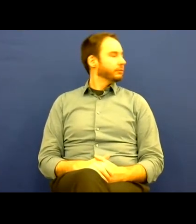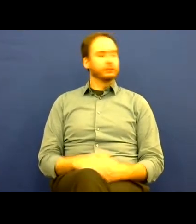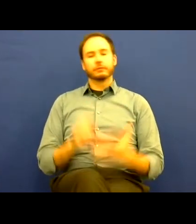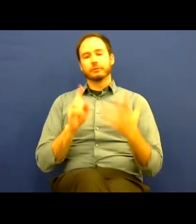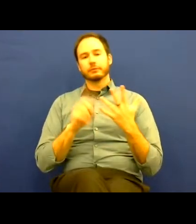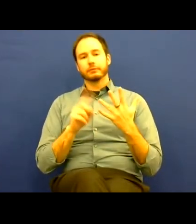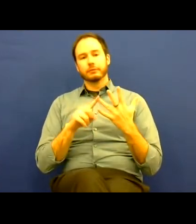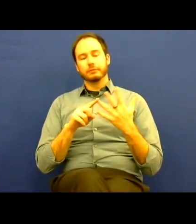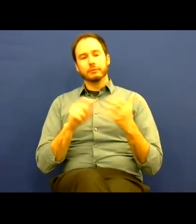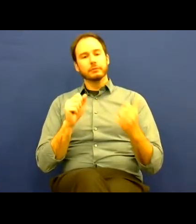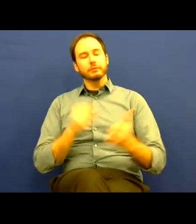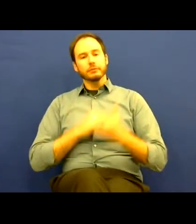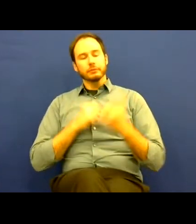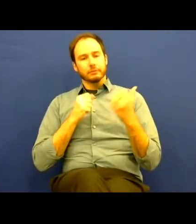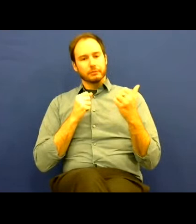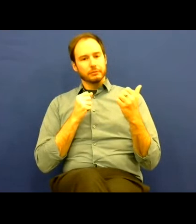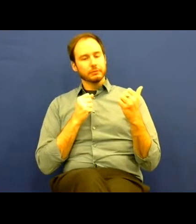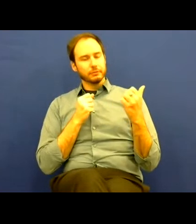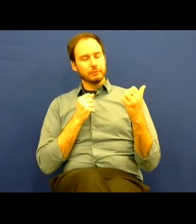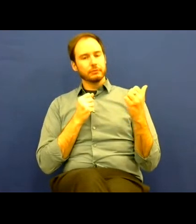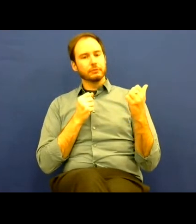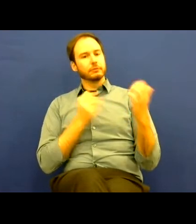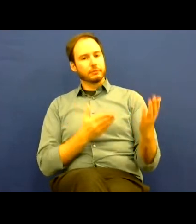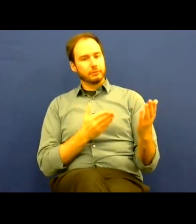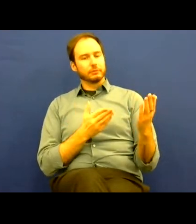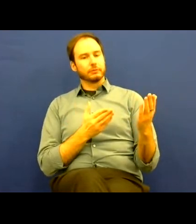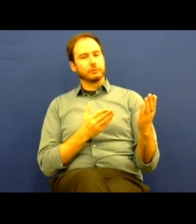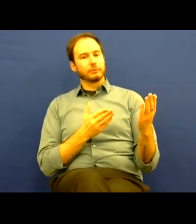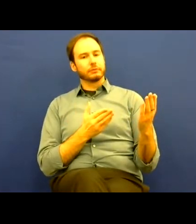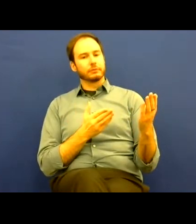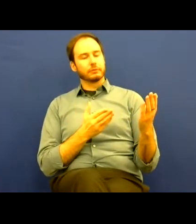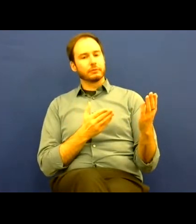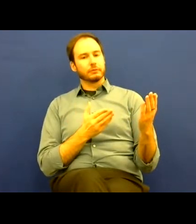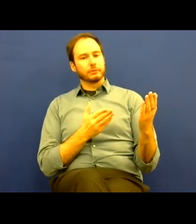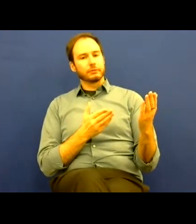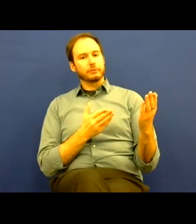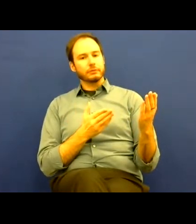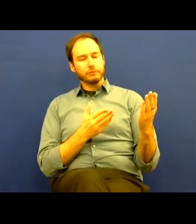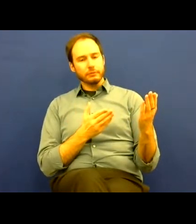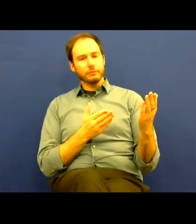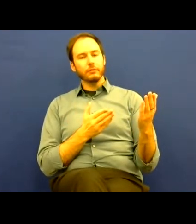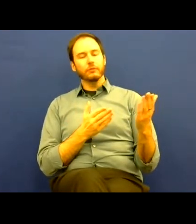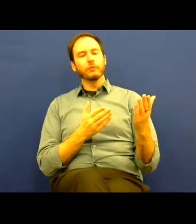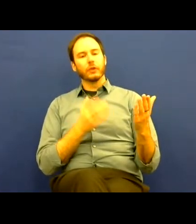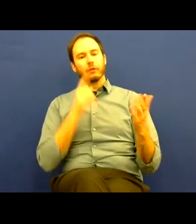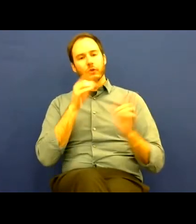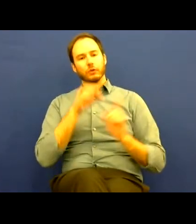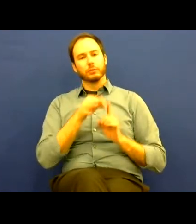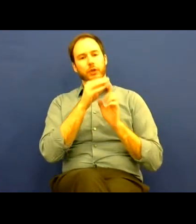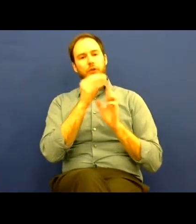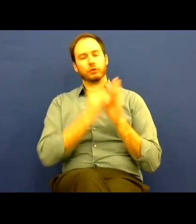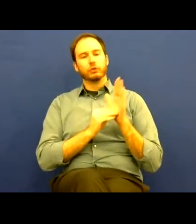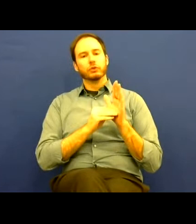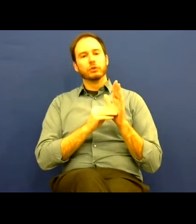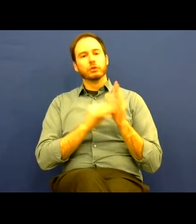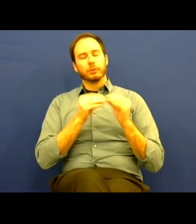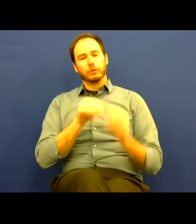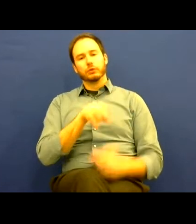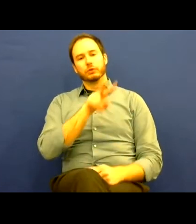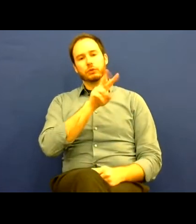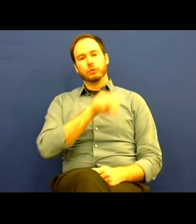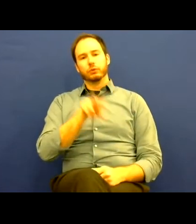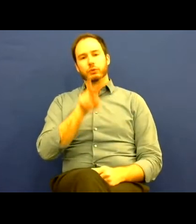Mr. Supervisor, fellow town board members, I make a motion to approve special use permit application